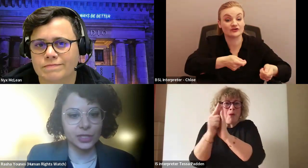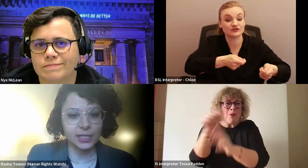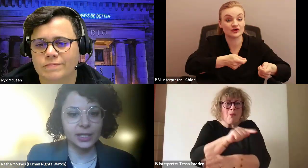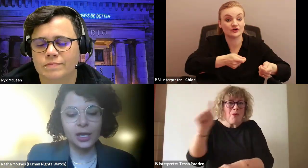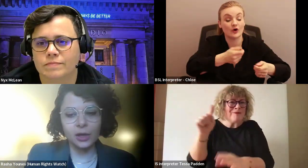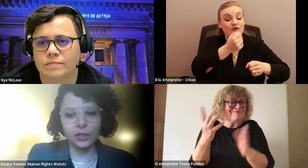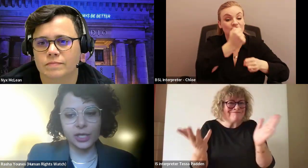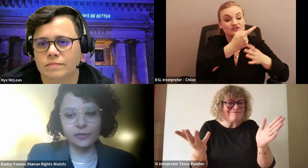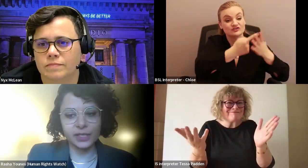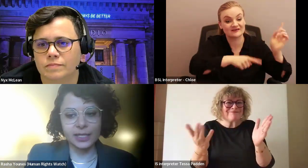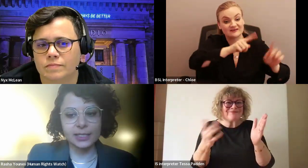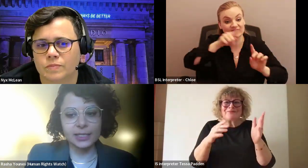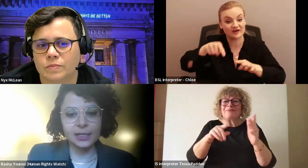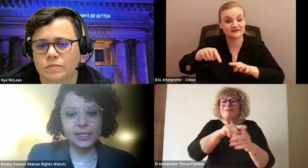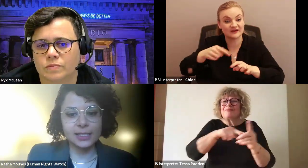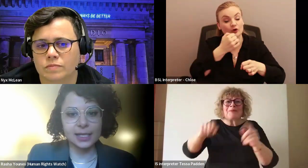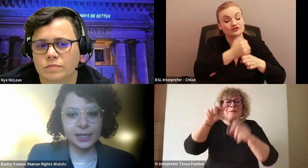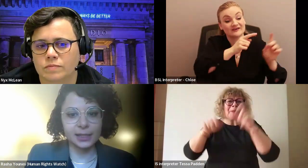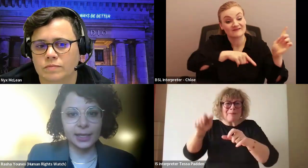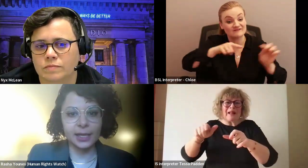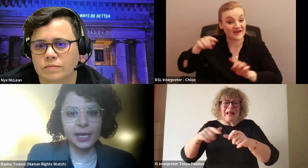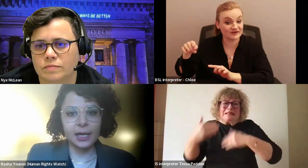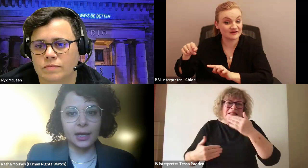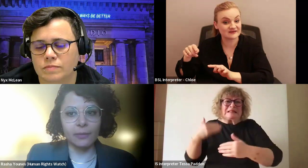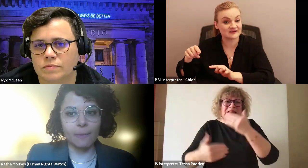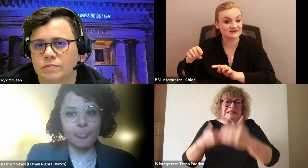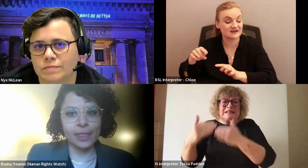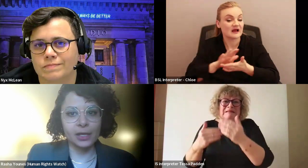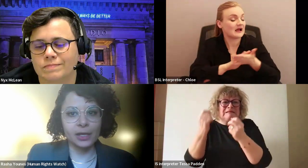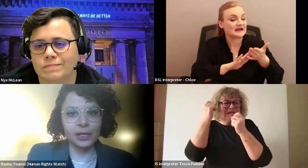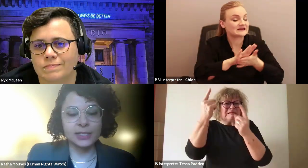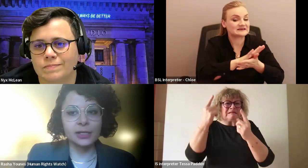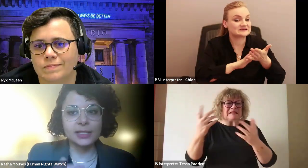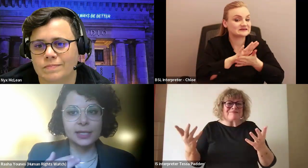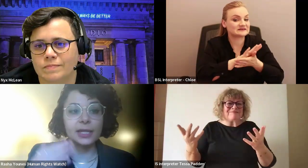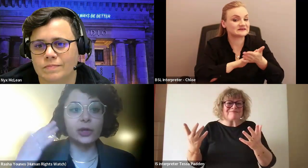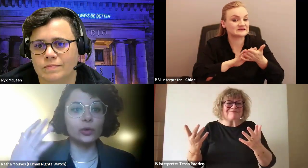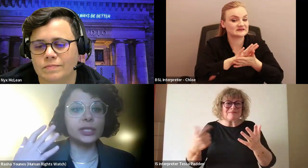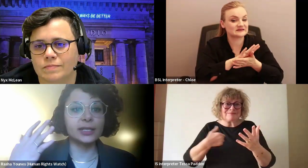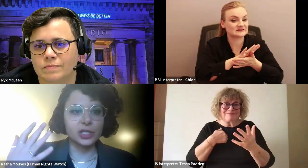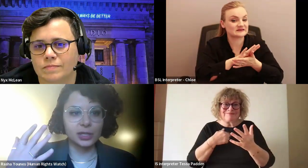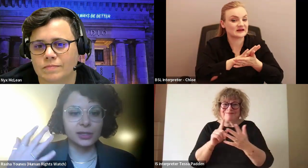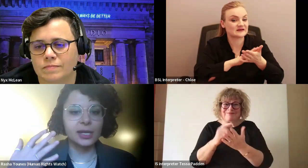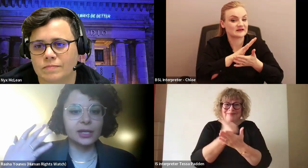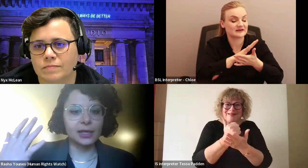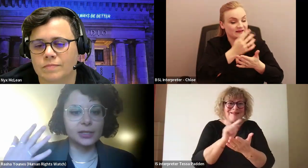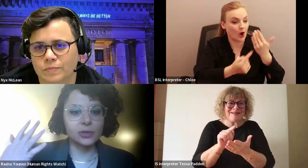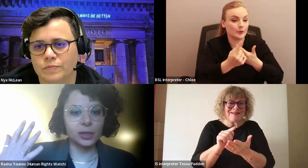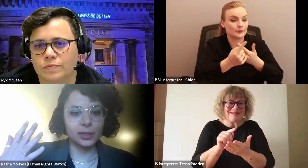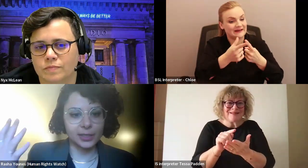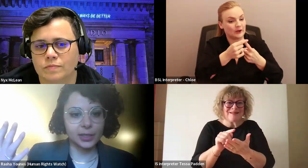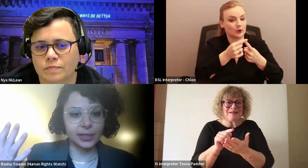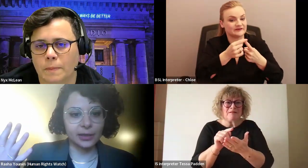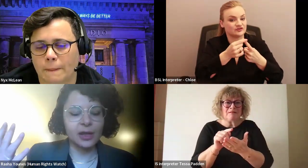gender diversity or gender variance does not necessarily is not necessarily the only condition that